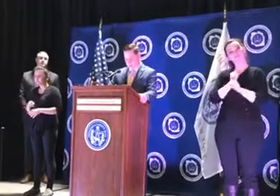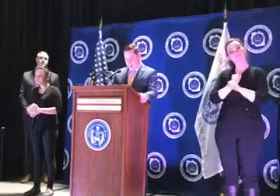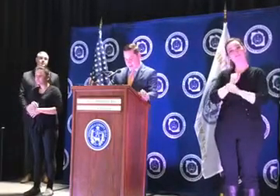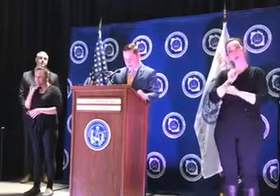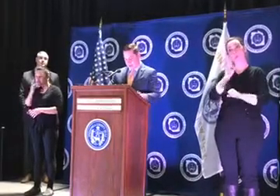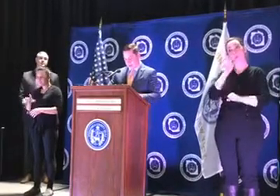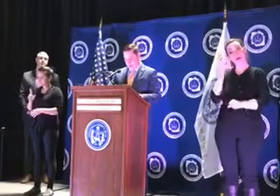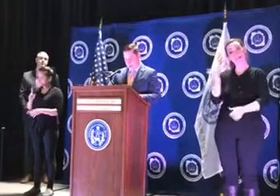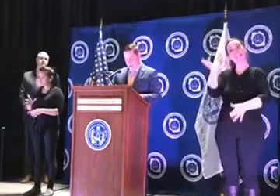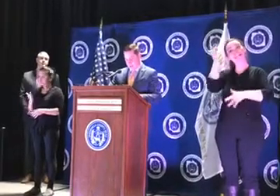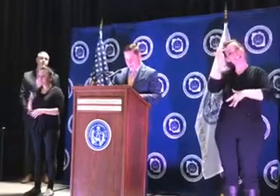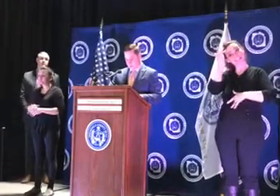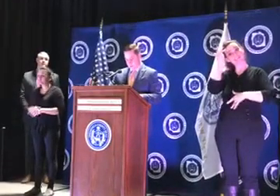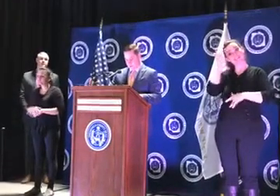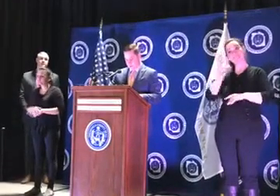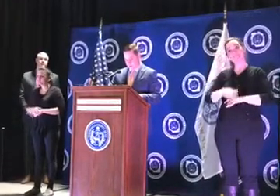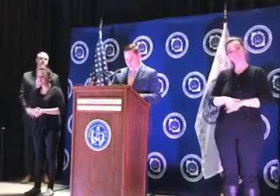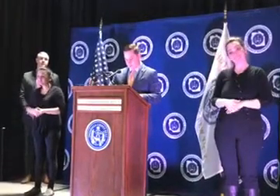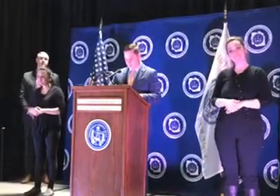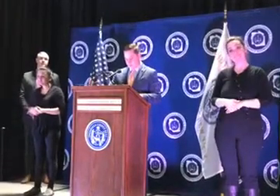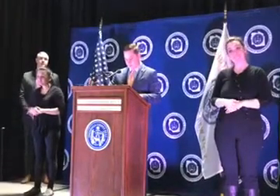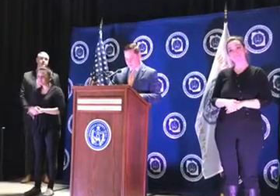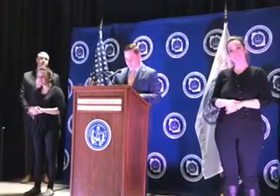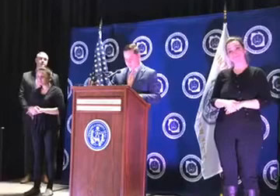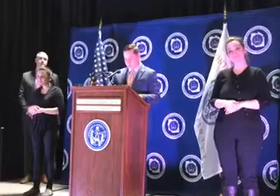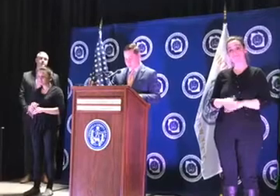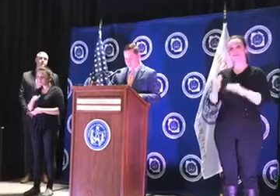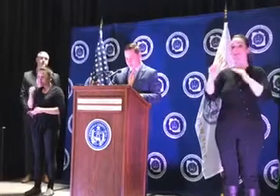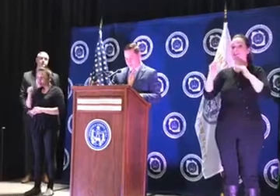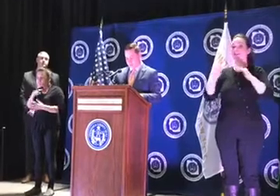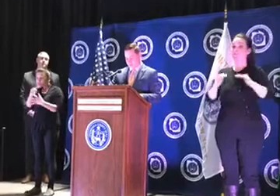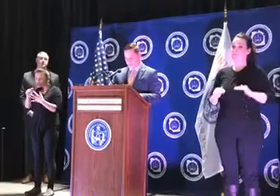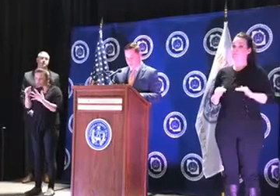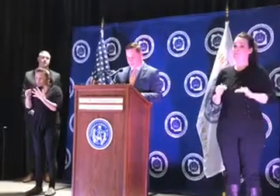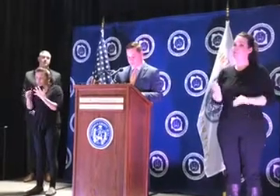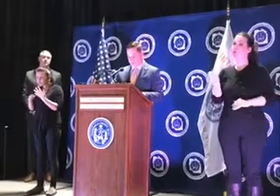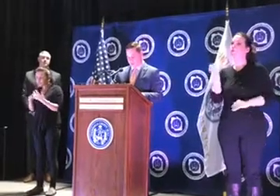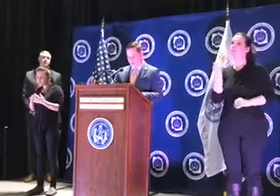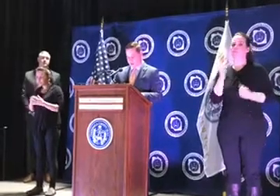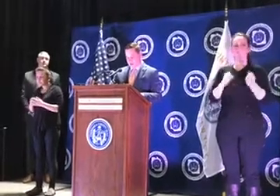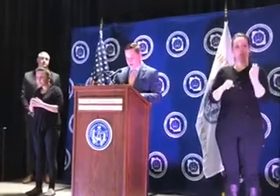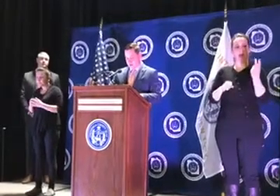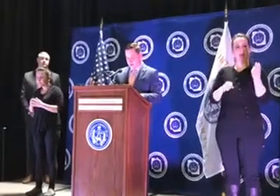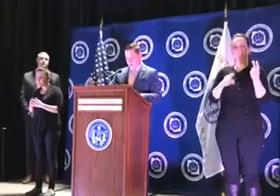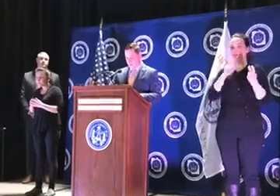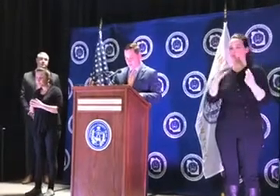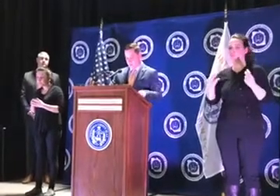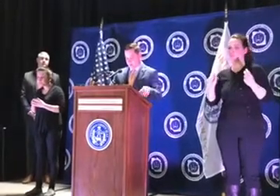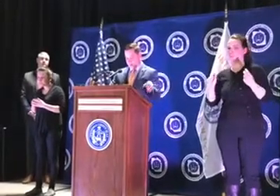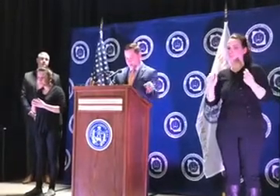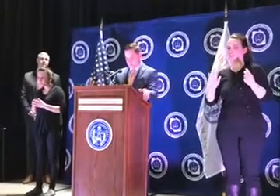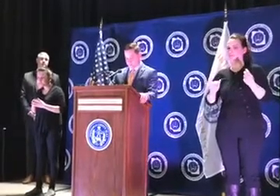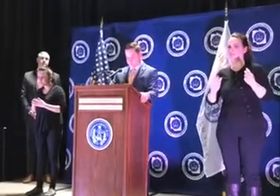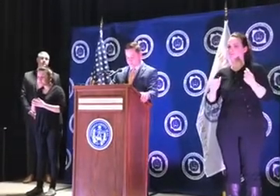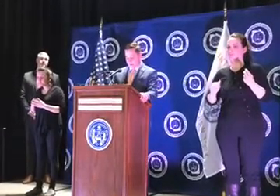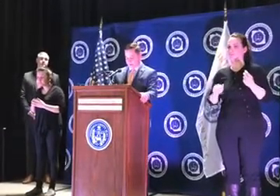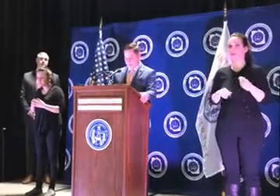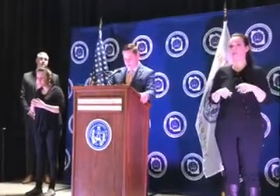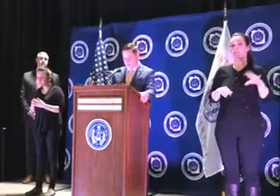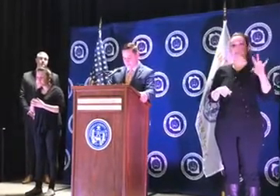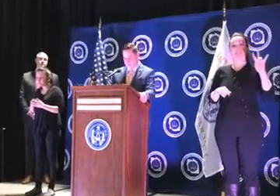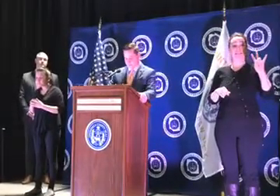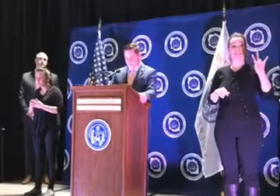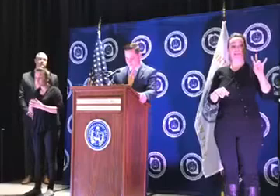Looking at that, we have 12 in their 20s, 7 in their 30s, 8 in their 40s, 8